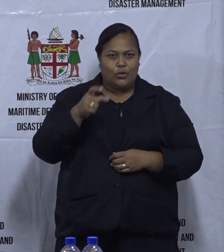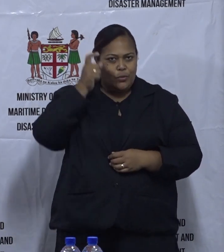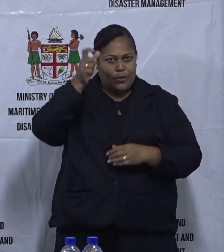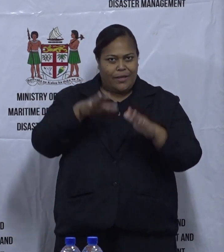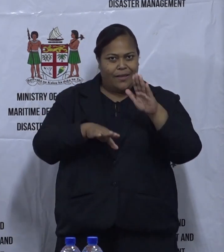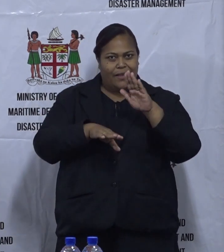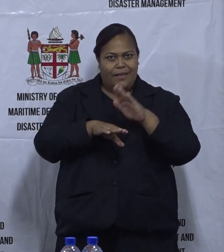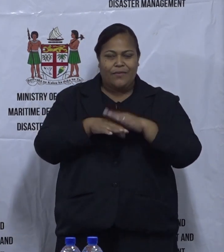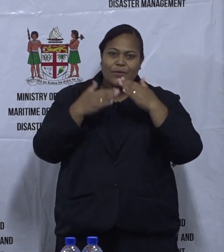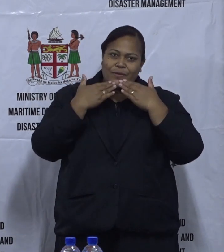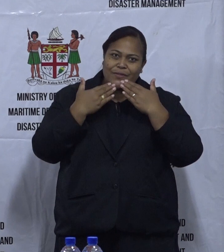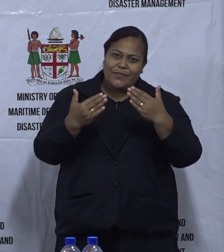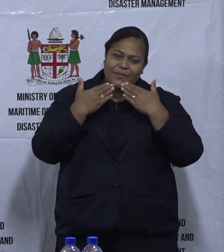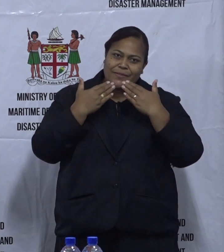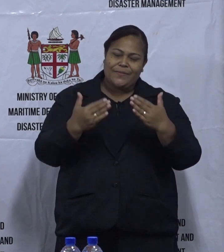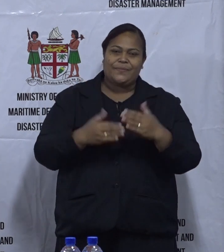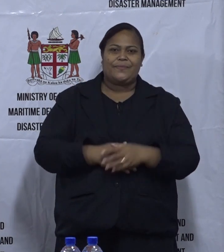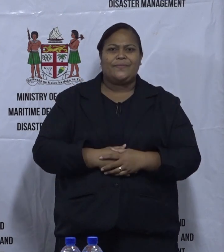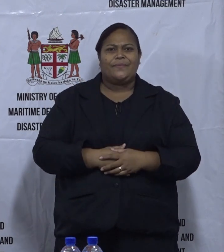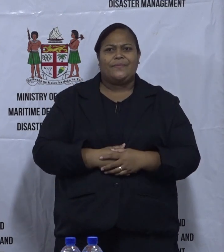and I